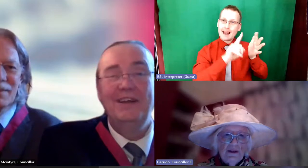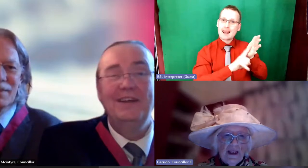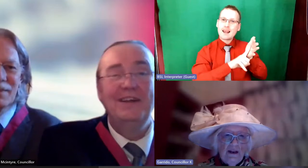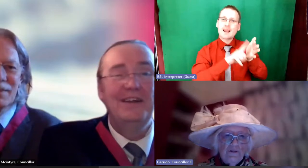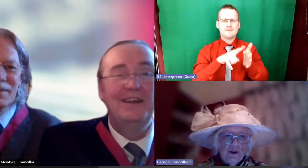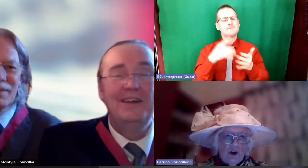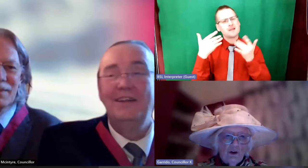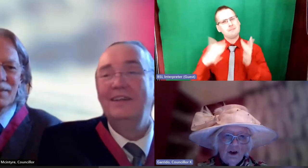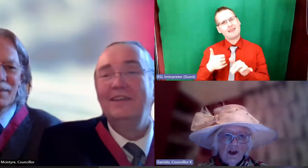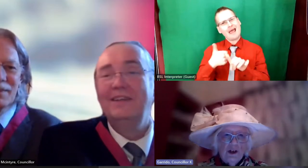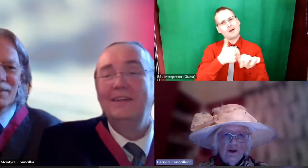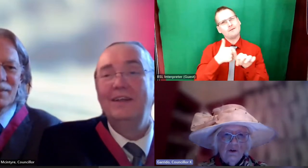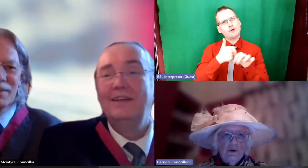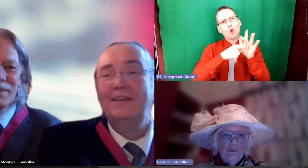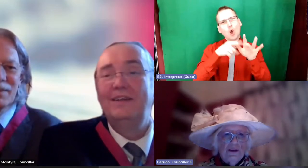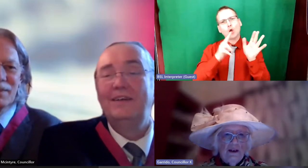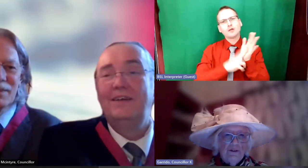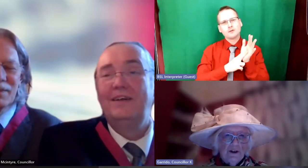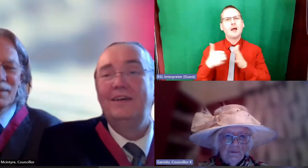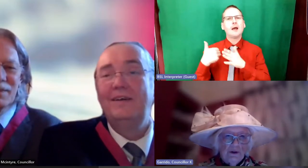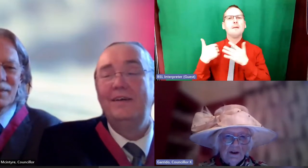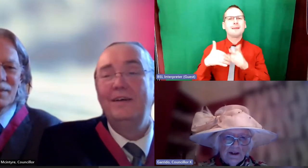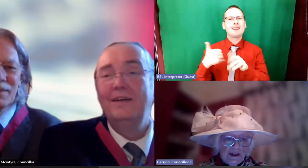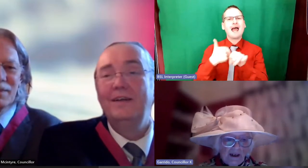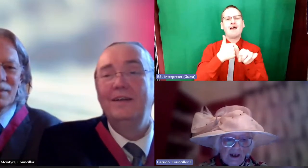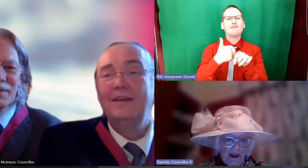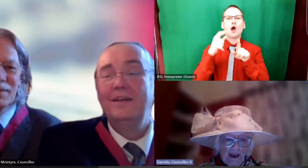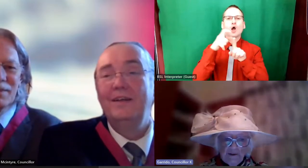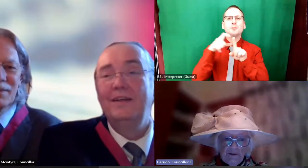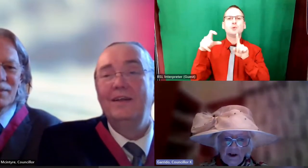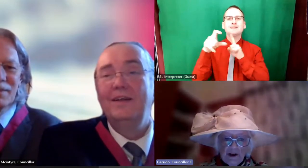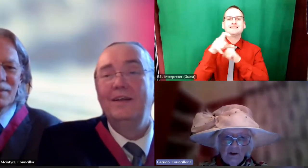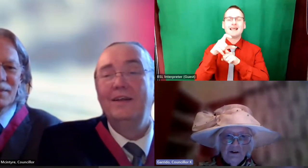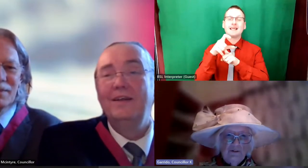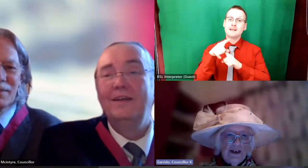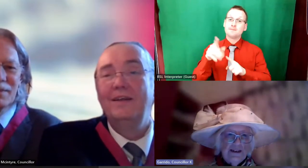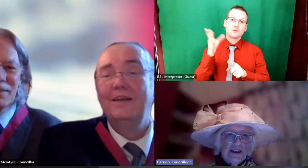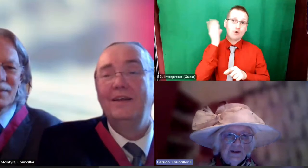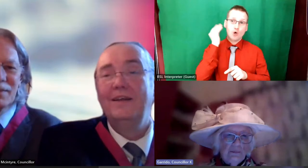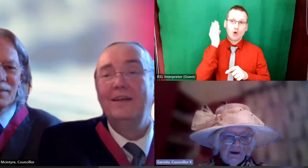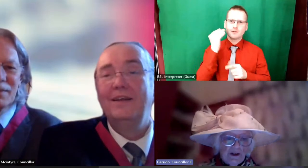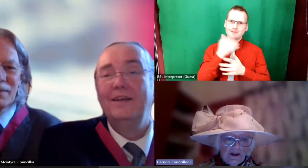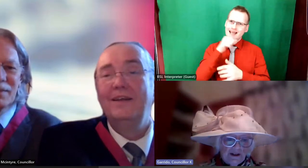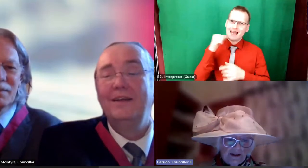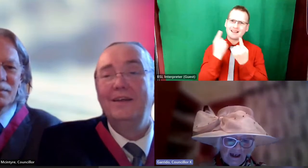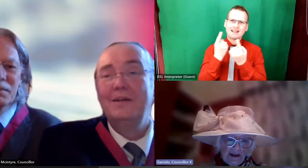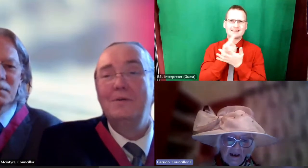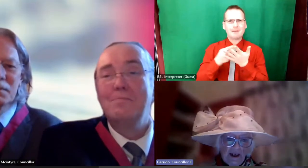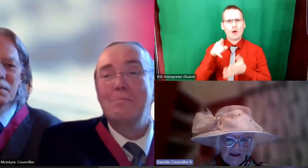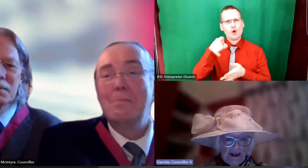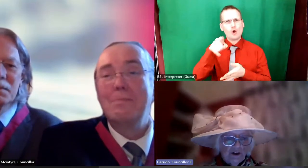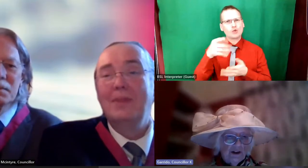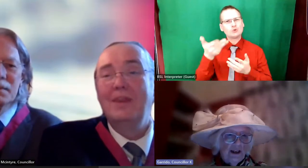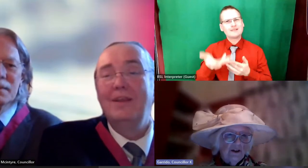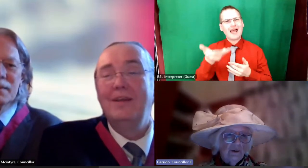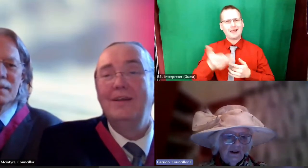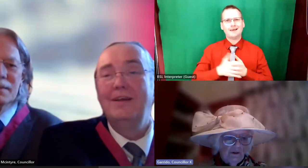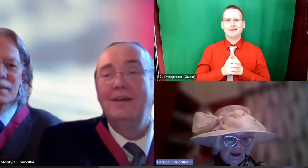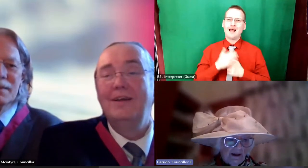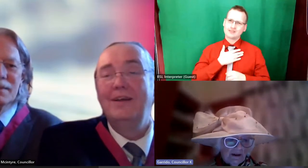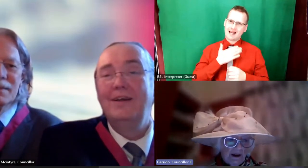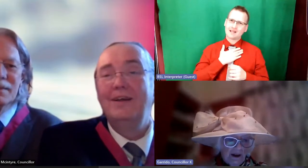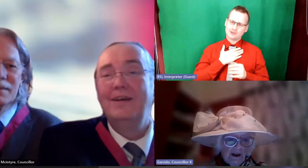always been there for John, and she's always been there for the community. And you've heard a lot of nice things about her today, and I'd just like